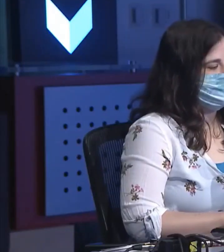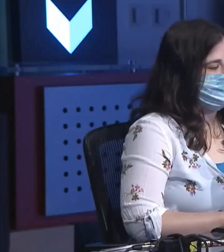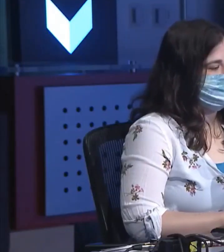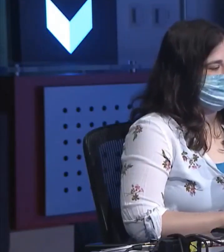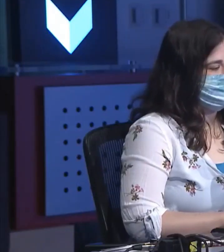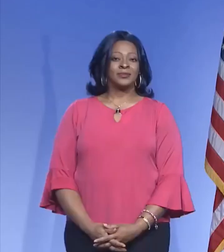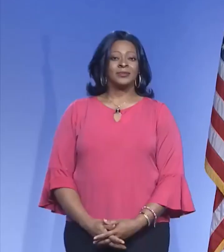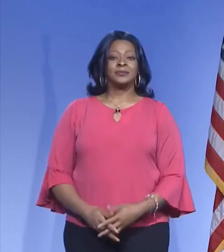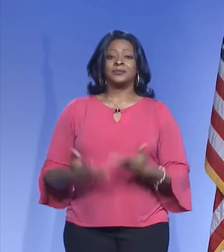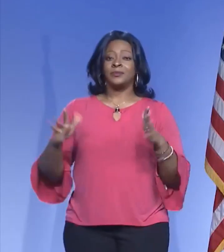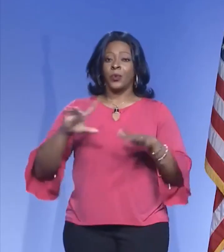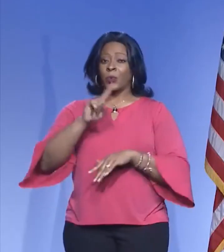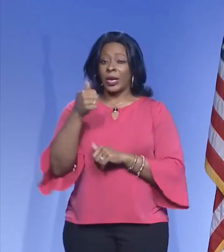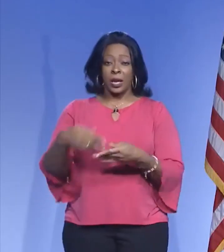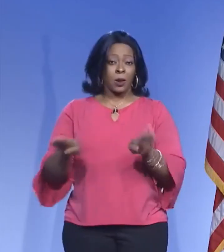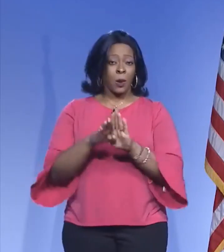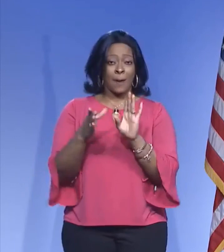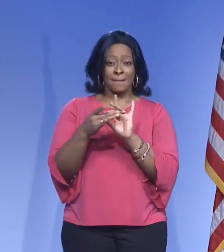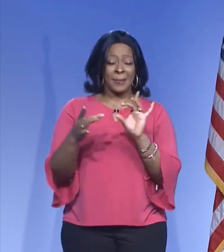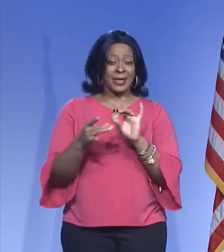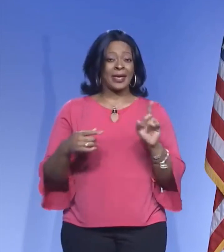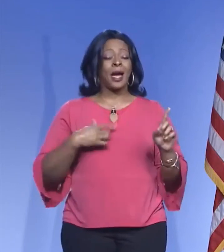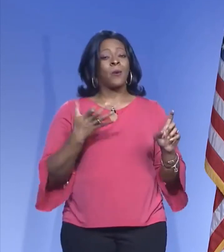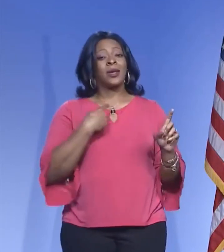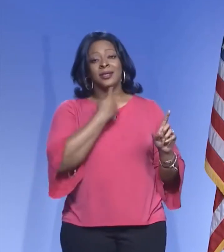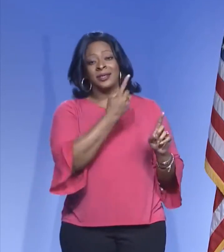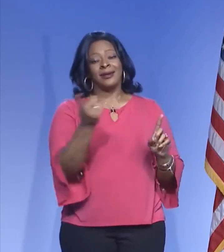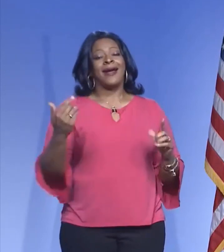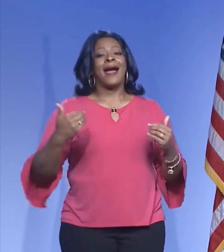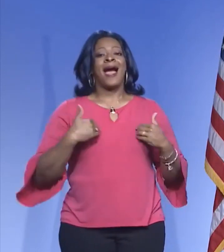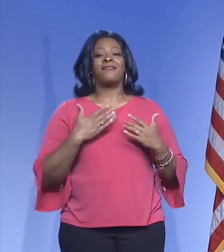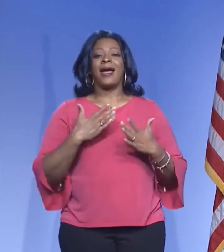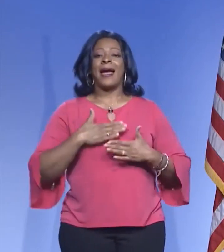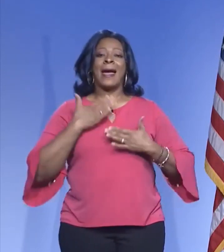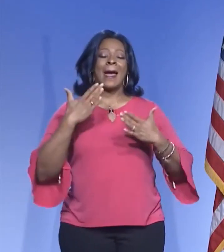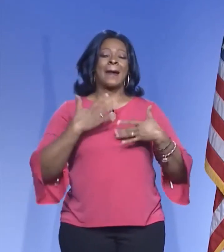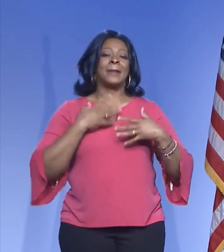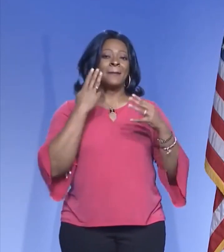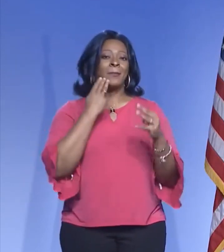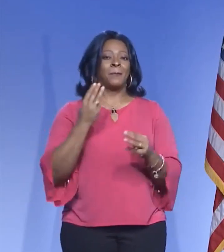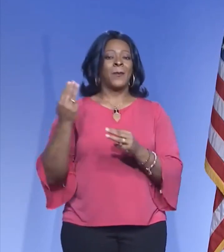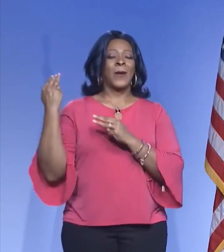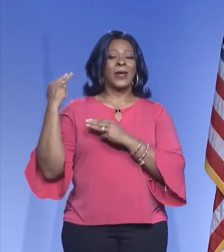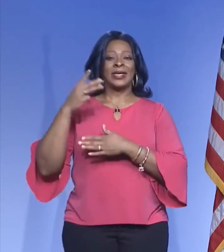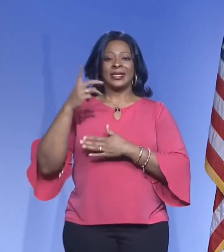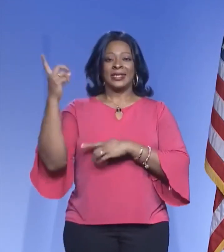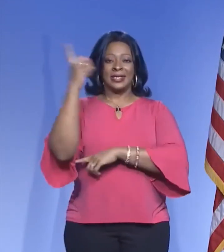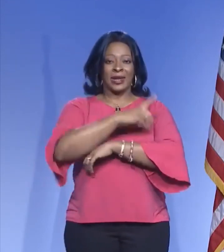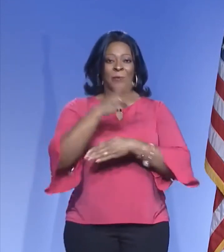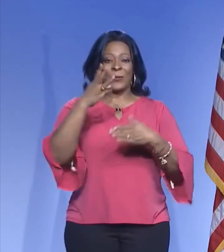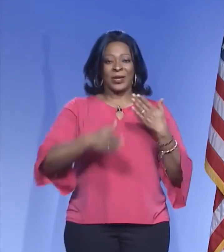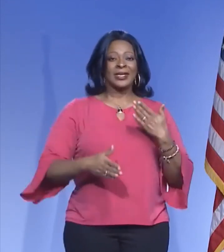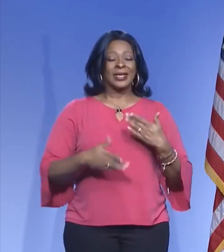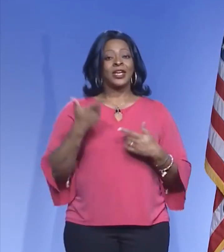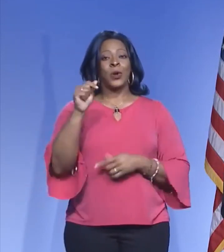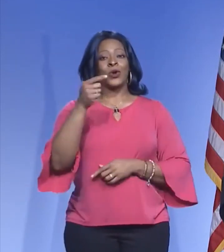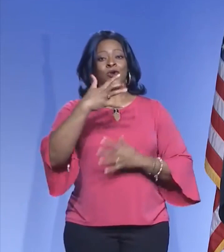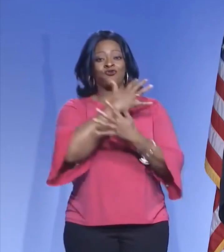messages? I can only say I hope you have a very happy Memorial Day weekend, and go Grizz.